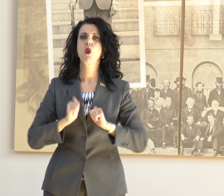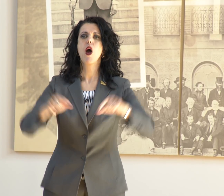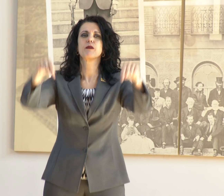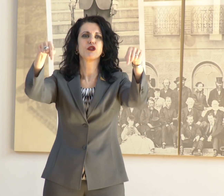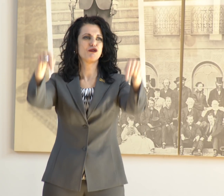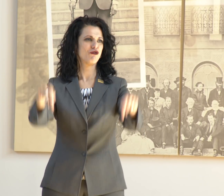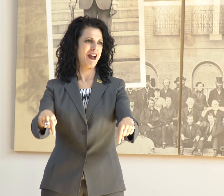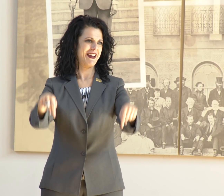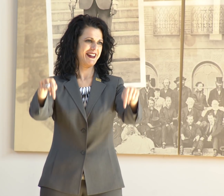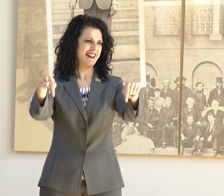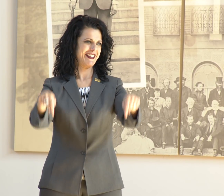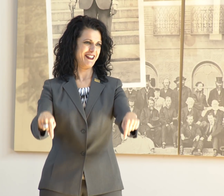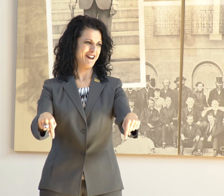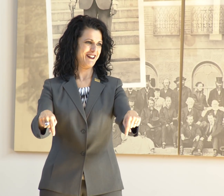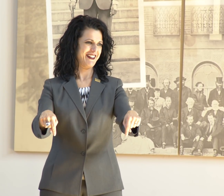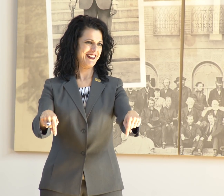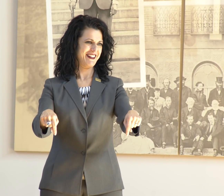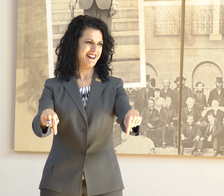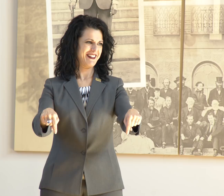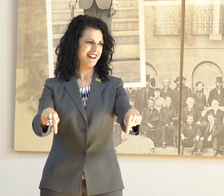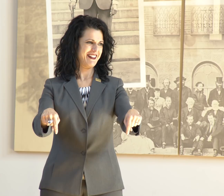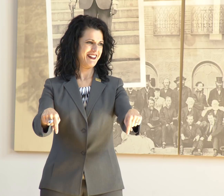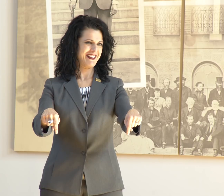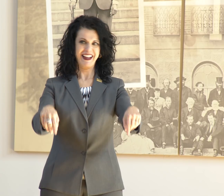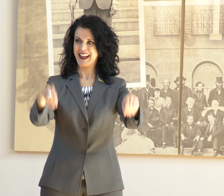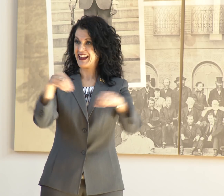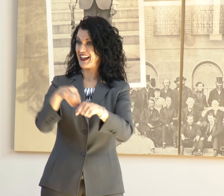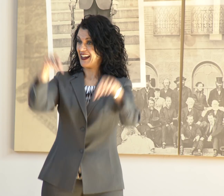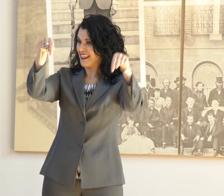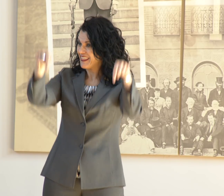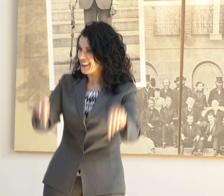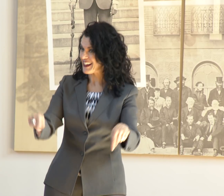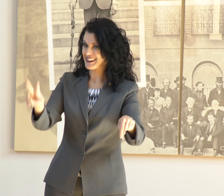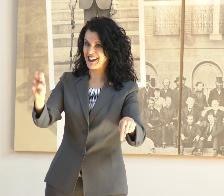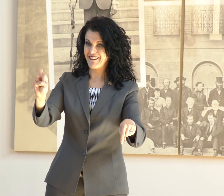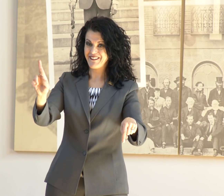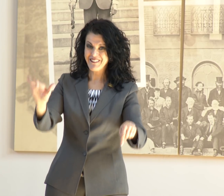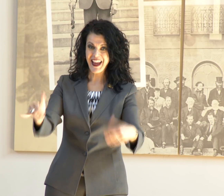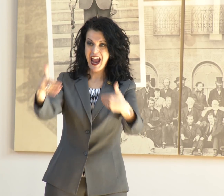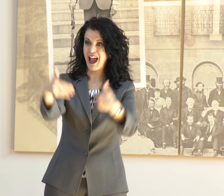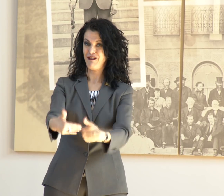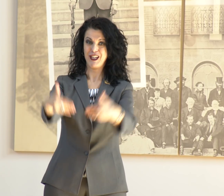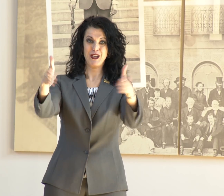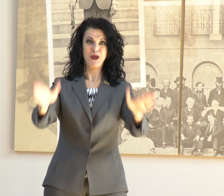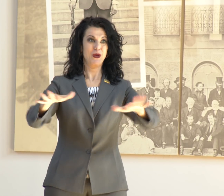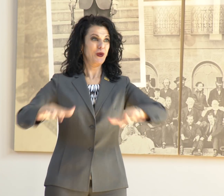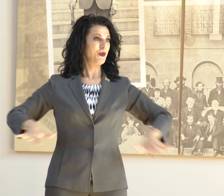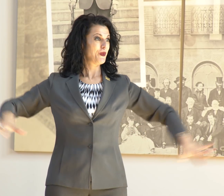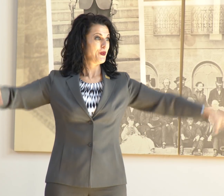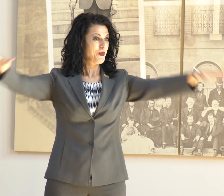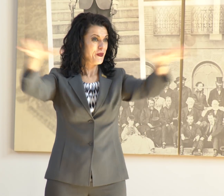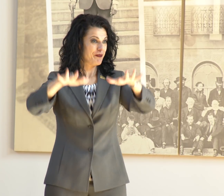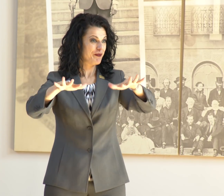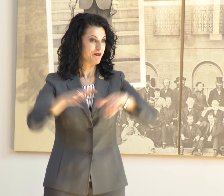of 1952, he performed right on this very stage, in this very